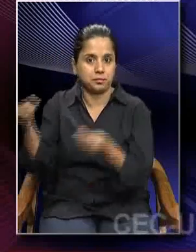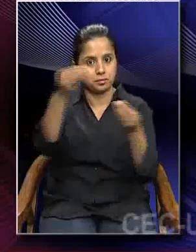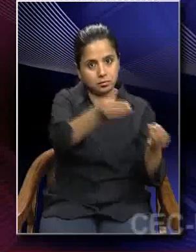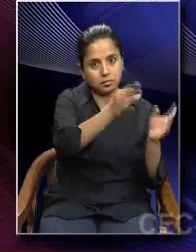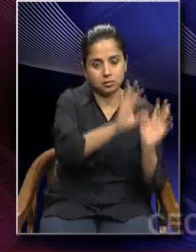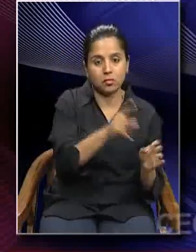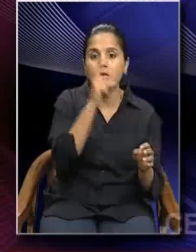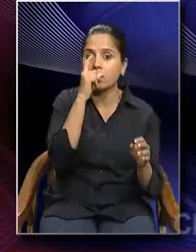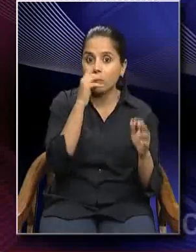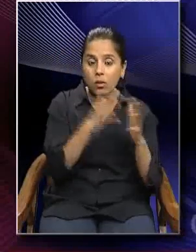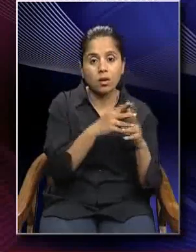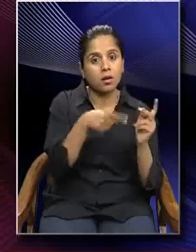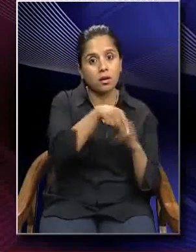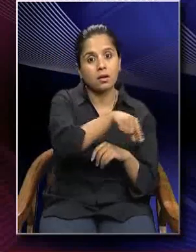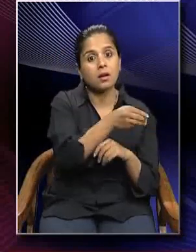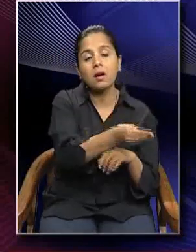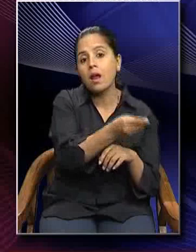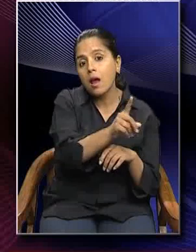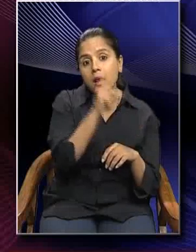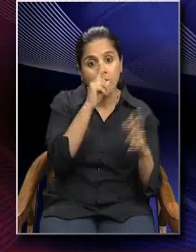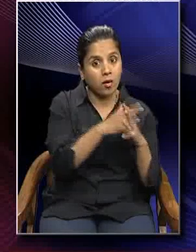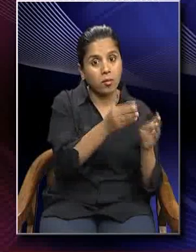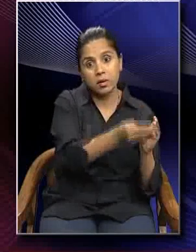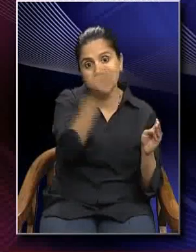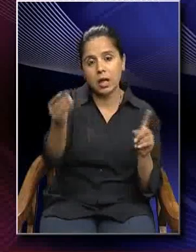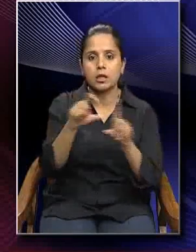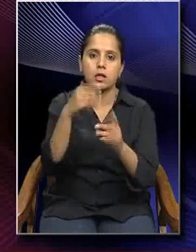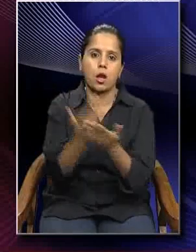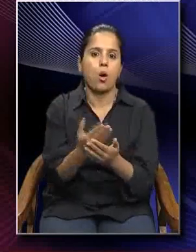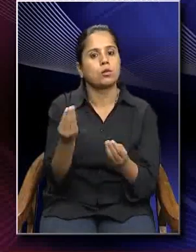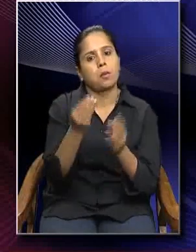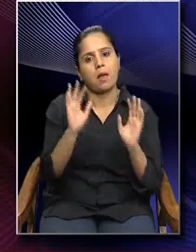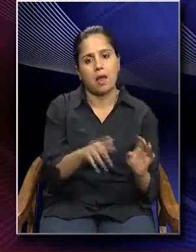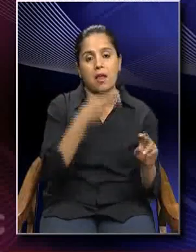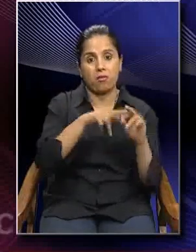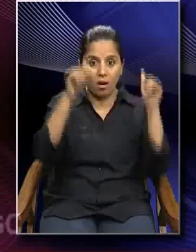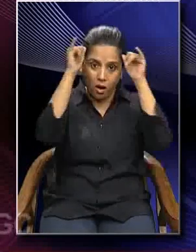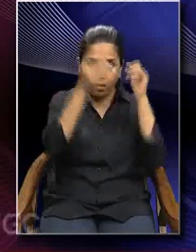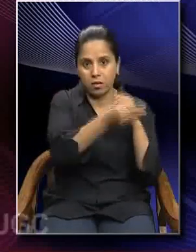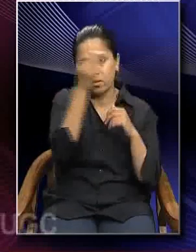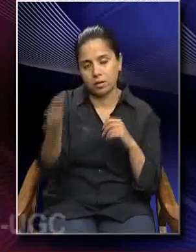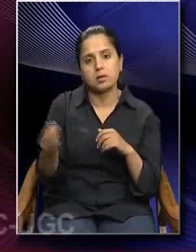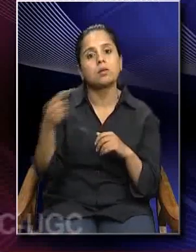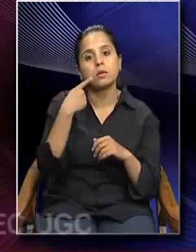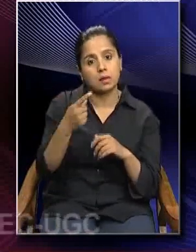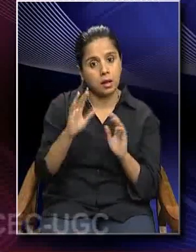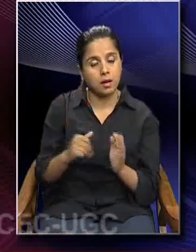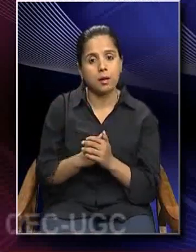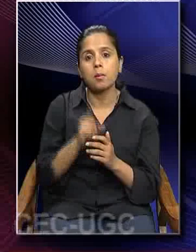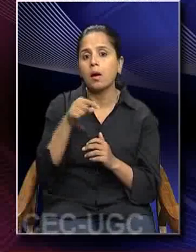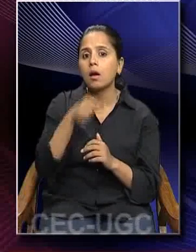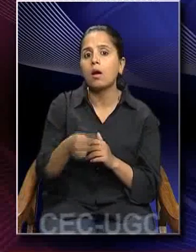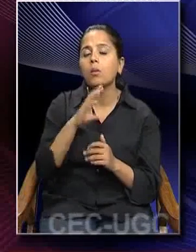the bridegroom was designated as a dowry by certain authorities and was not